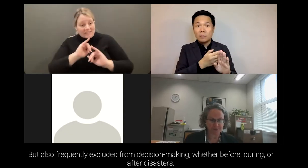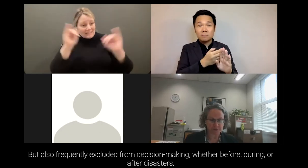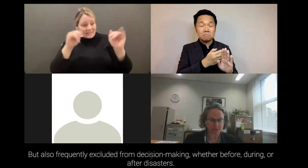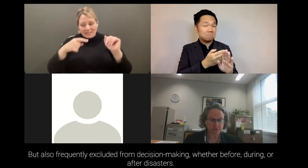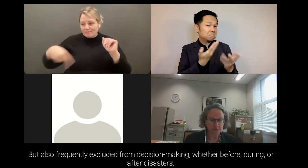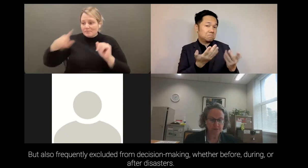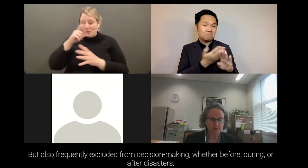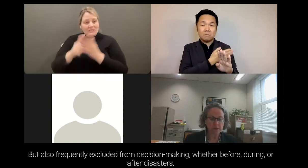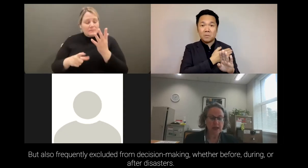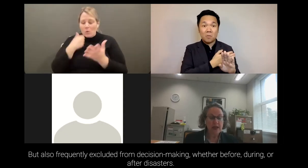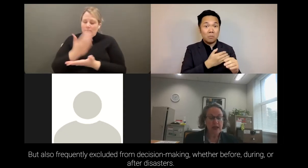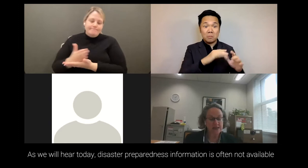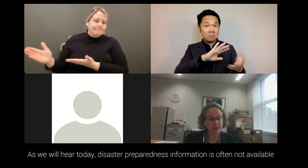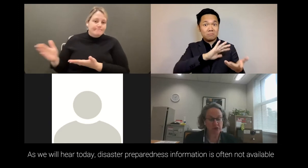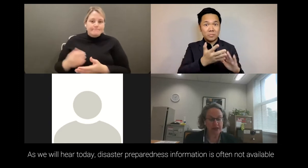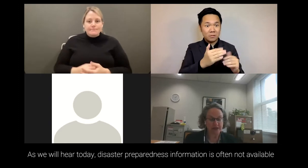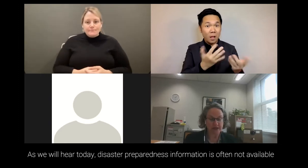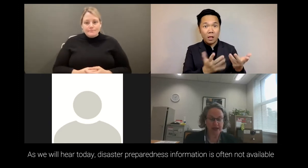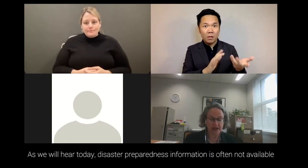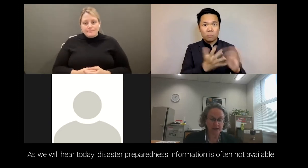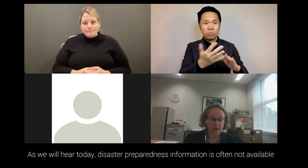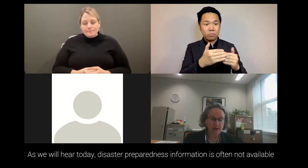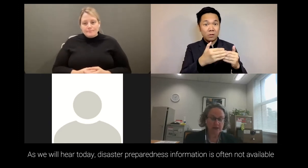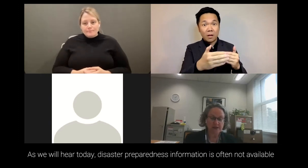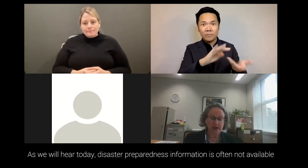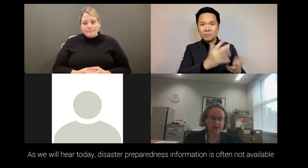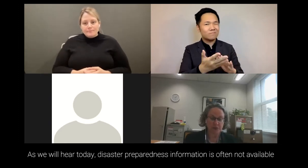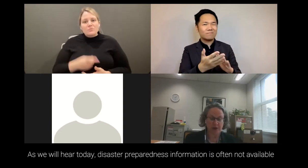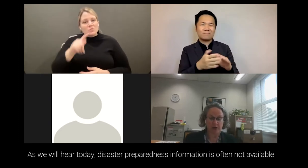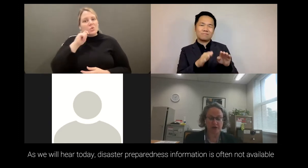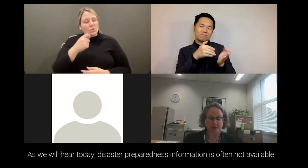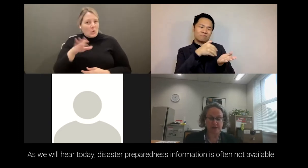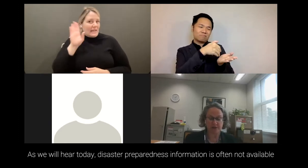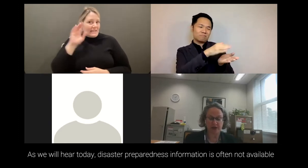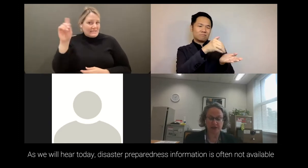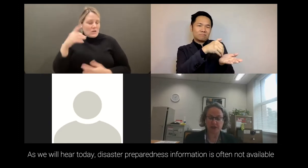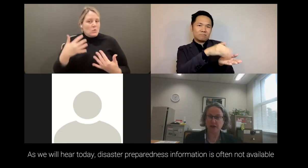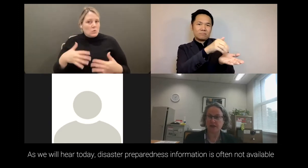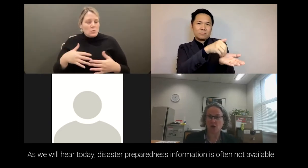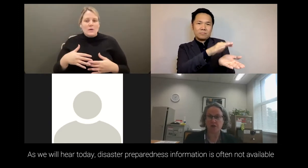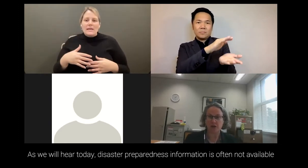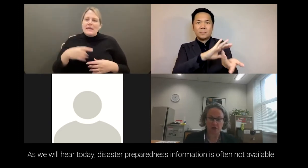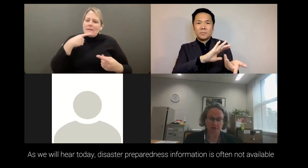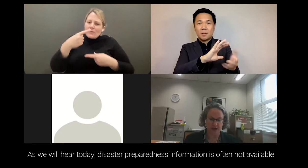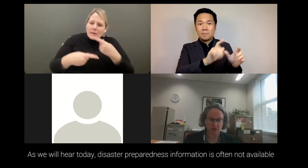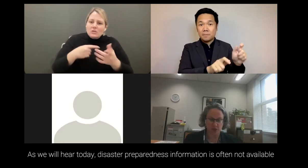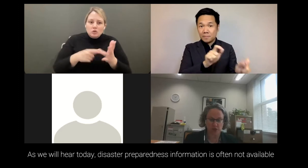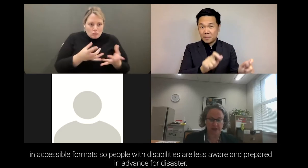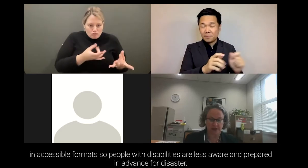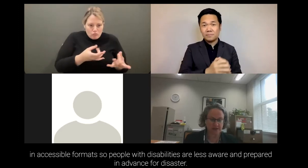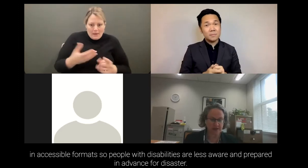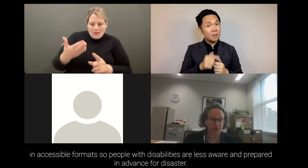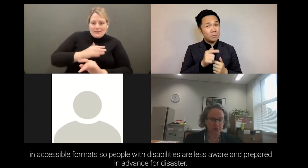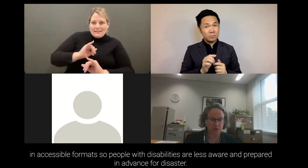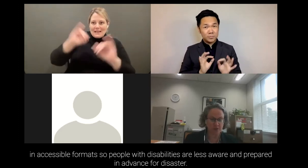disasters. As we will hear today, disaster preparedness information is often not available